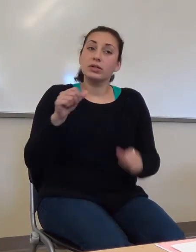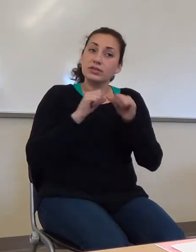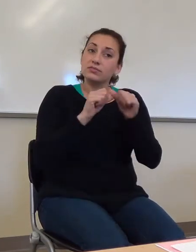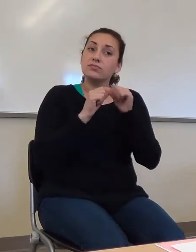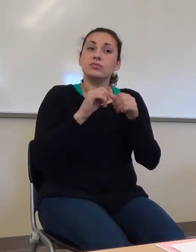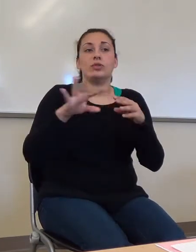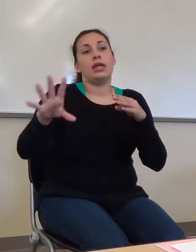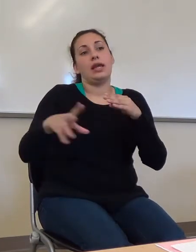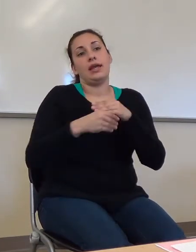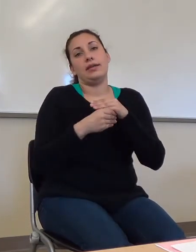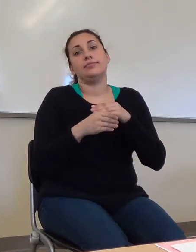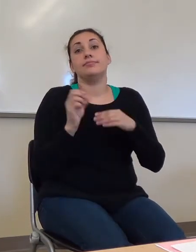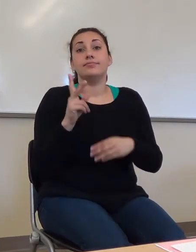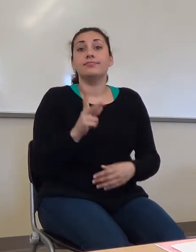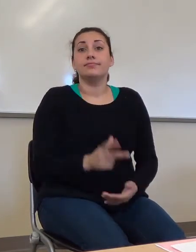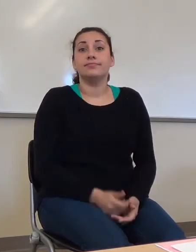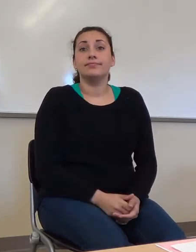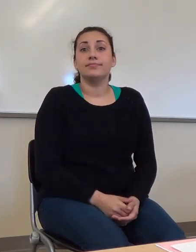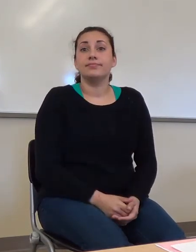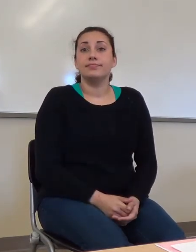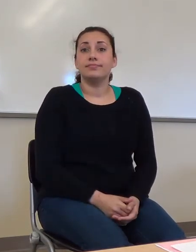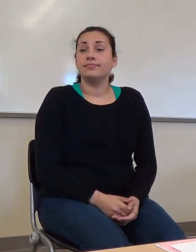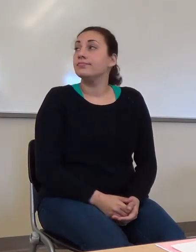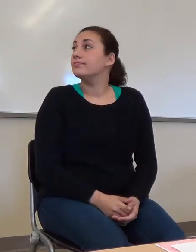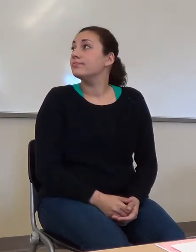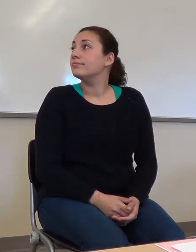continue to work on the things we've already covered.